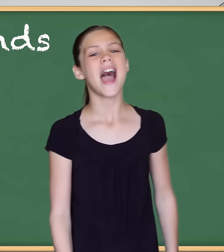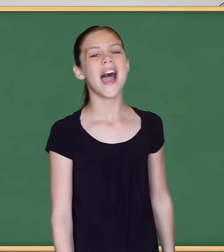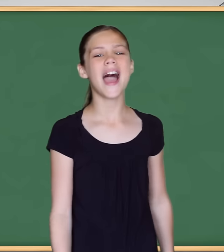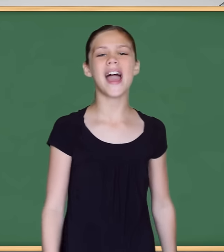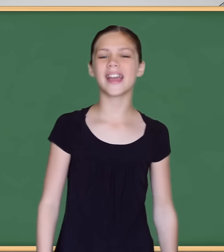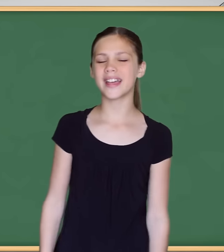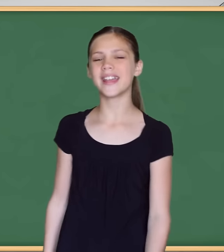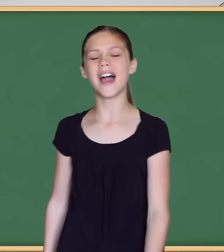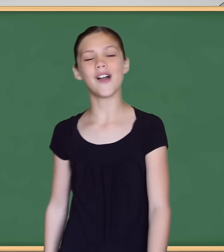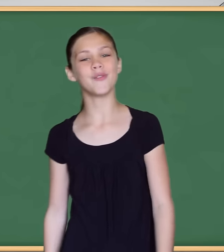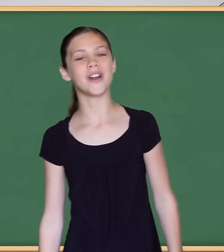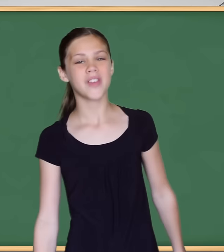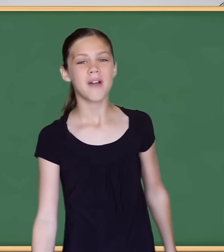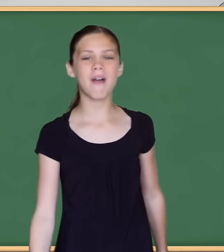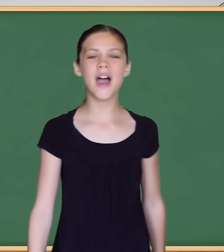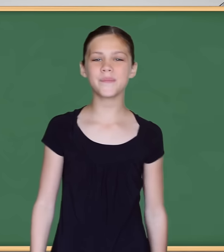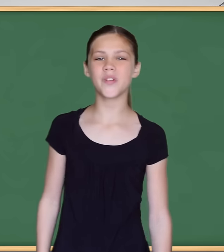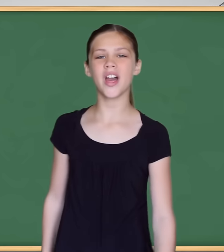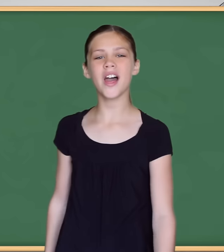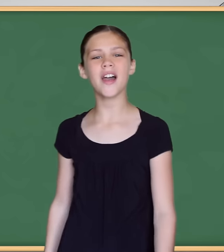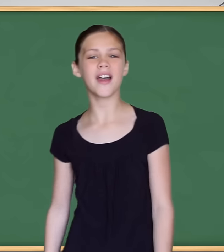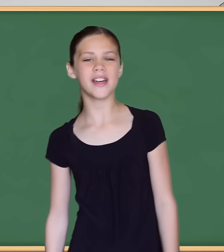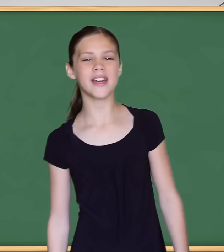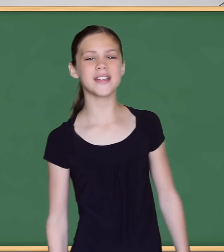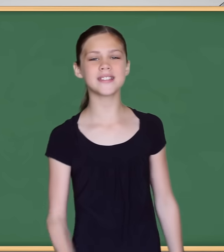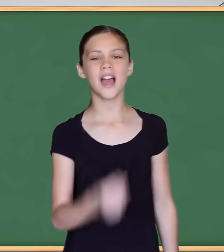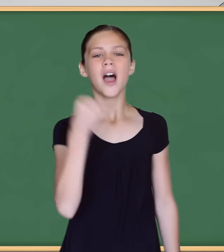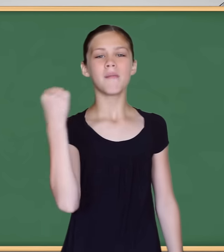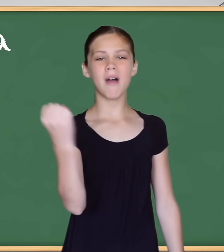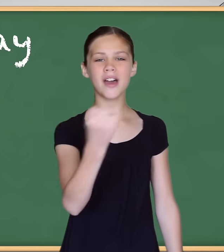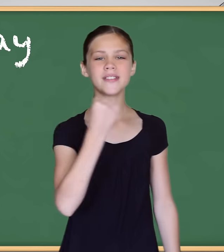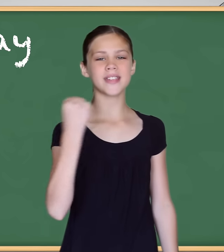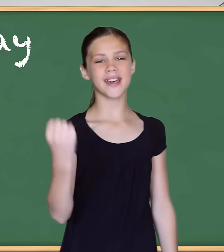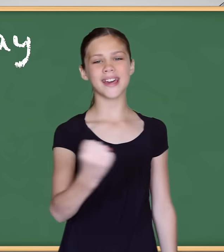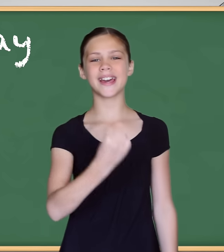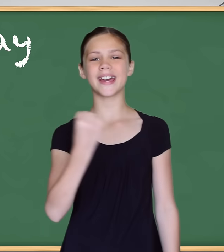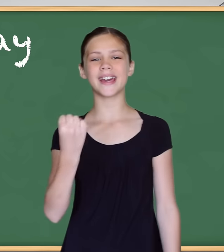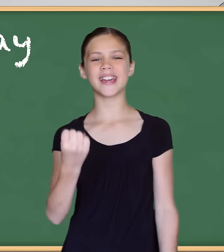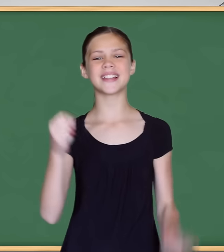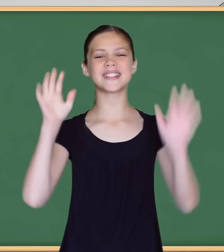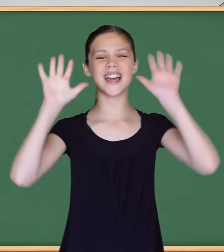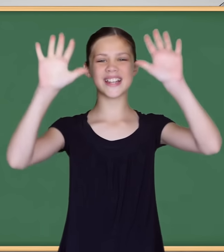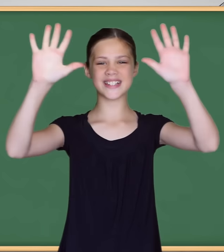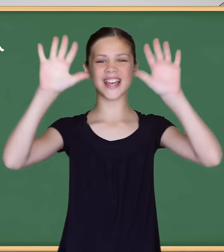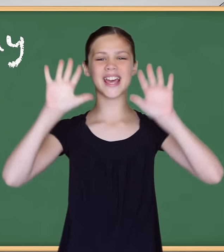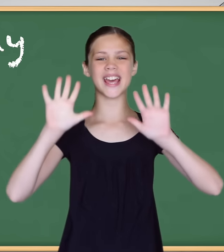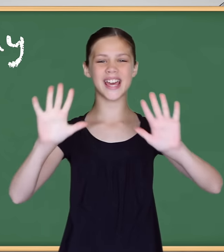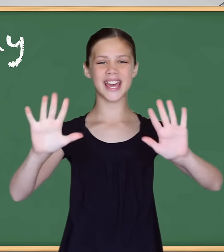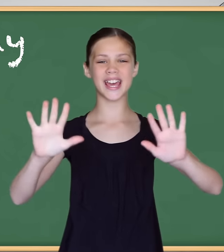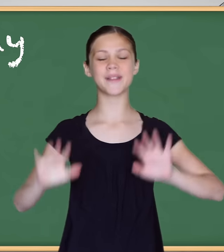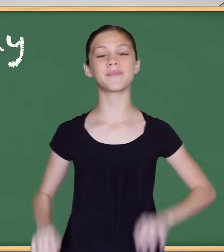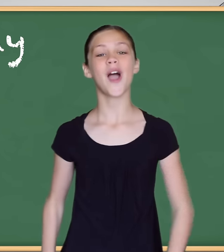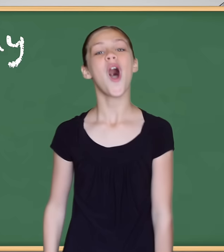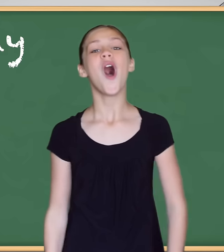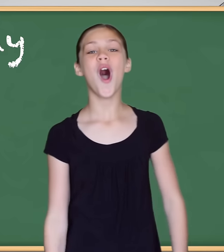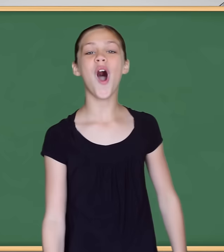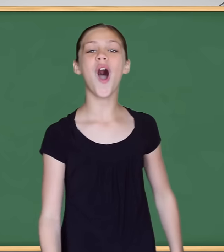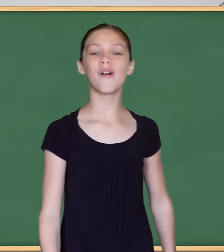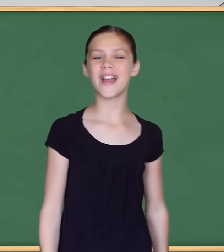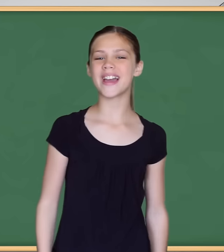hanging out with my friends. Monday to Sunday, always